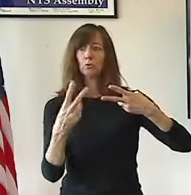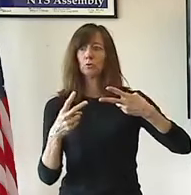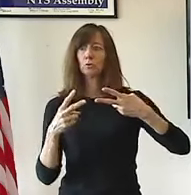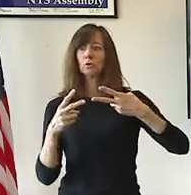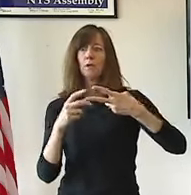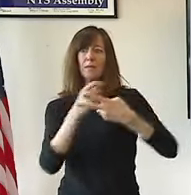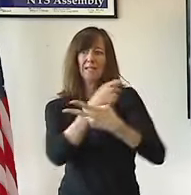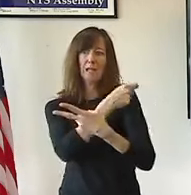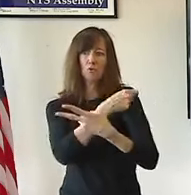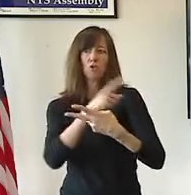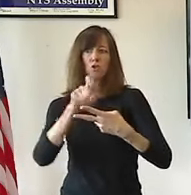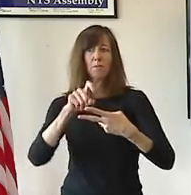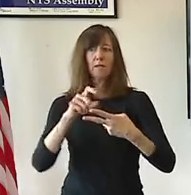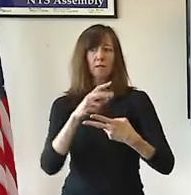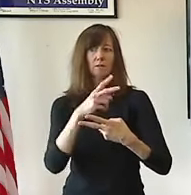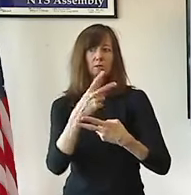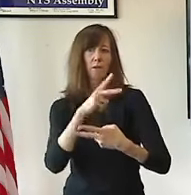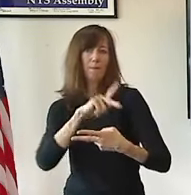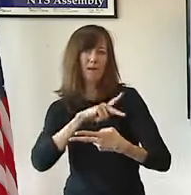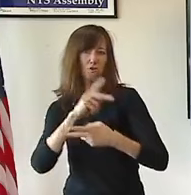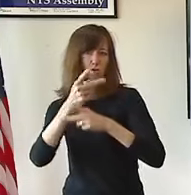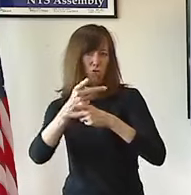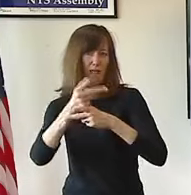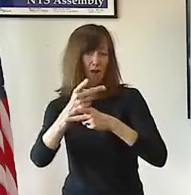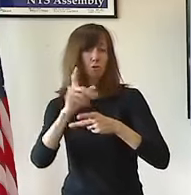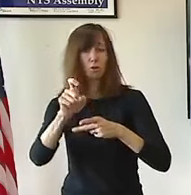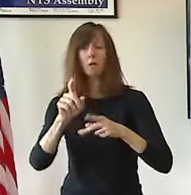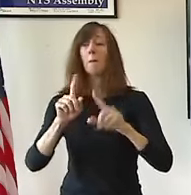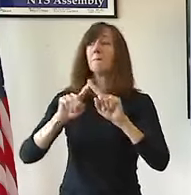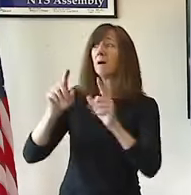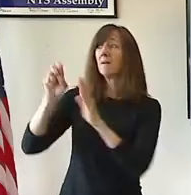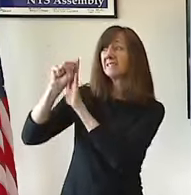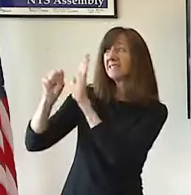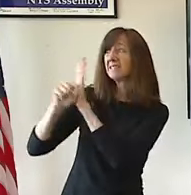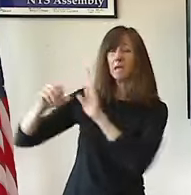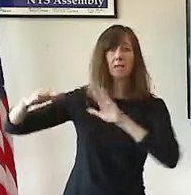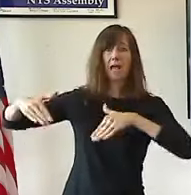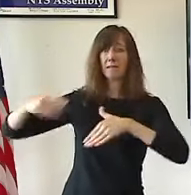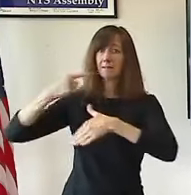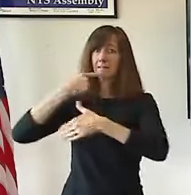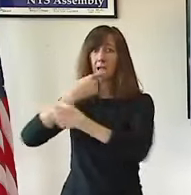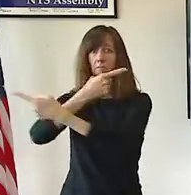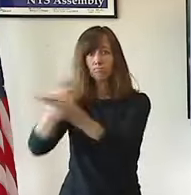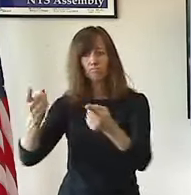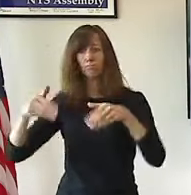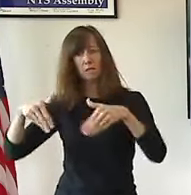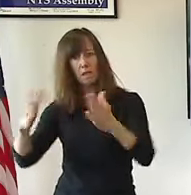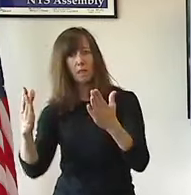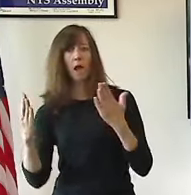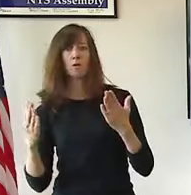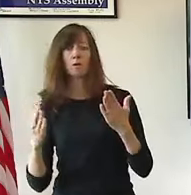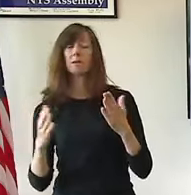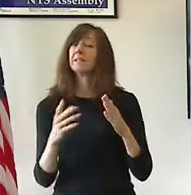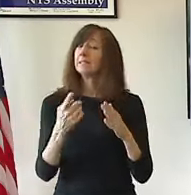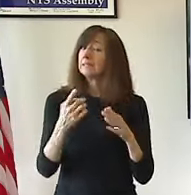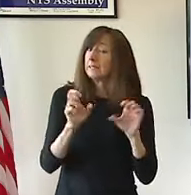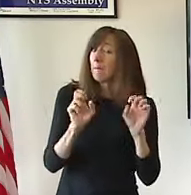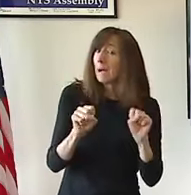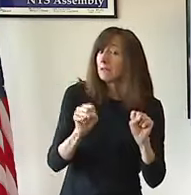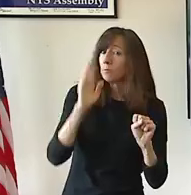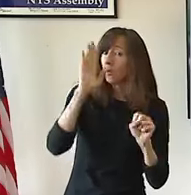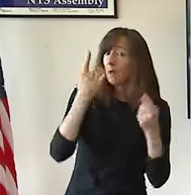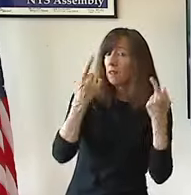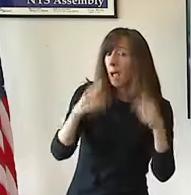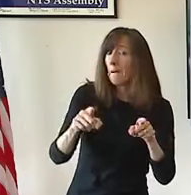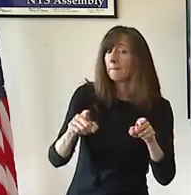reopen. The state has not said that yet. So, is it possible that could happen? Certainly, but it isn't